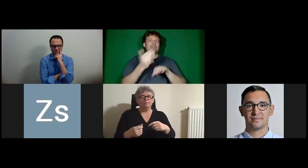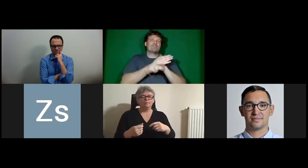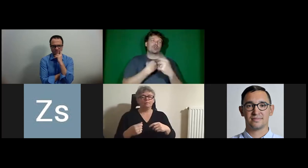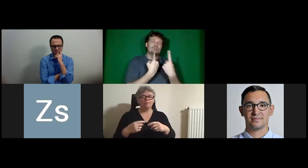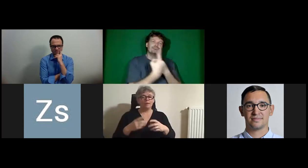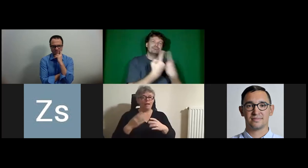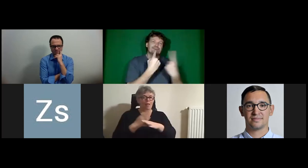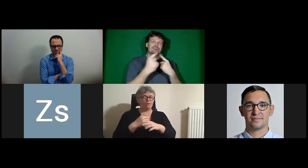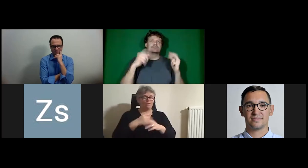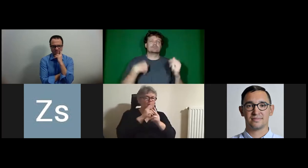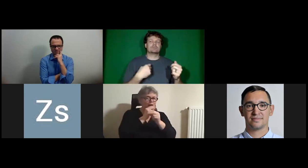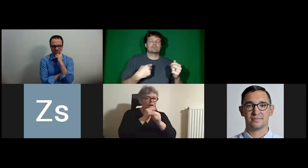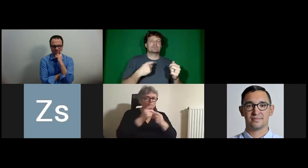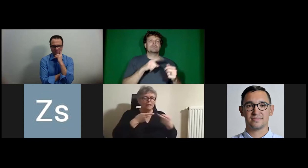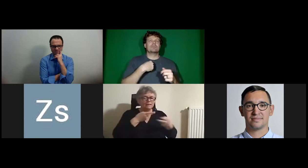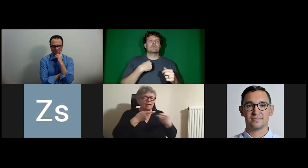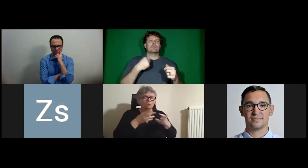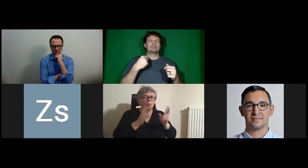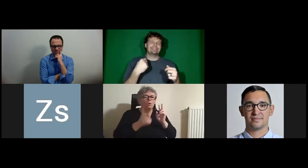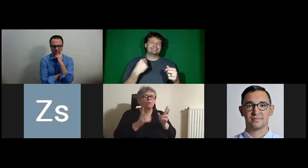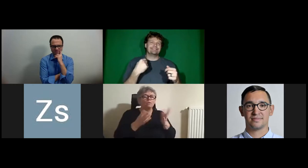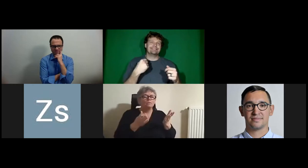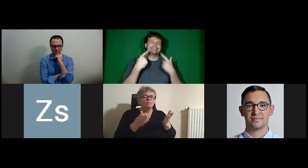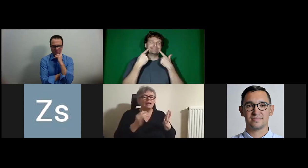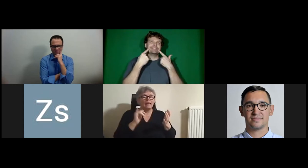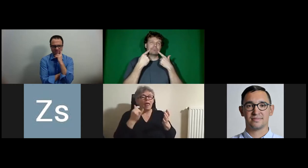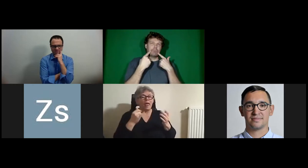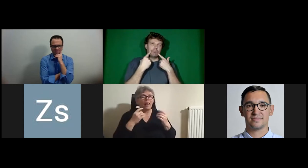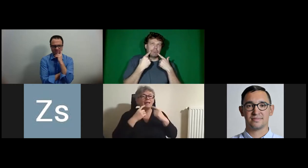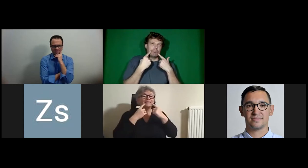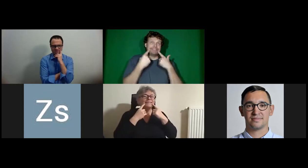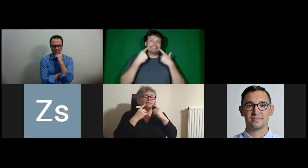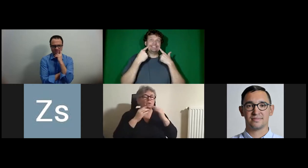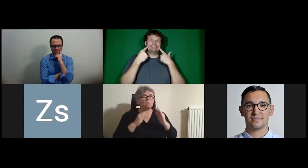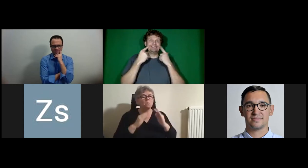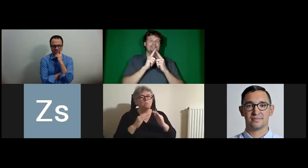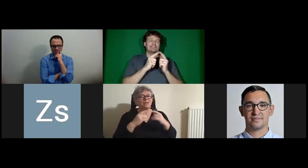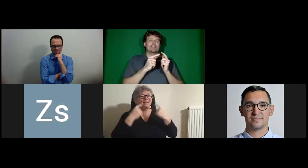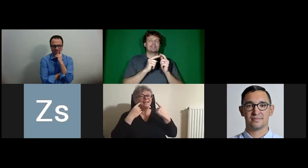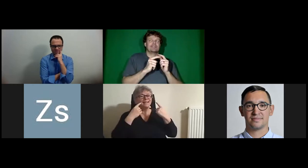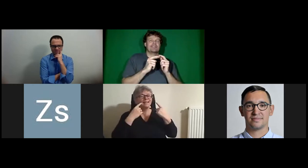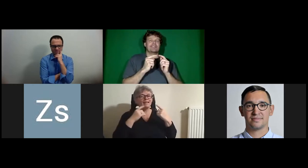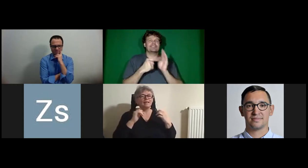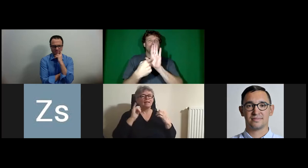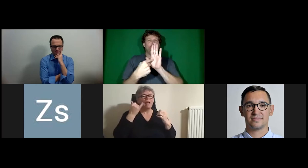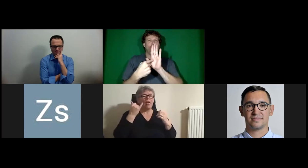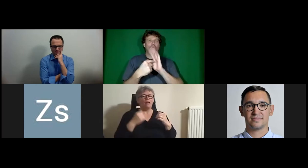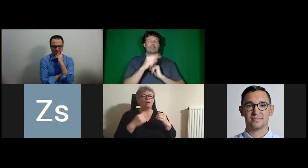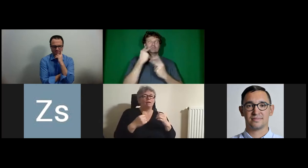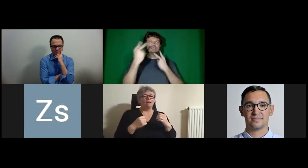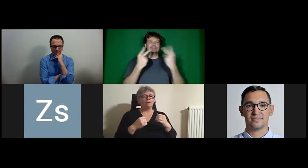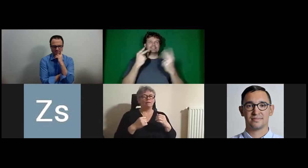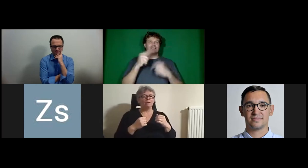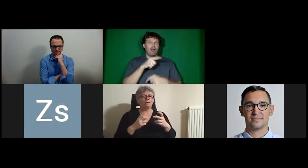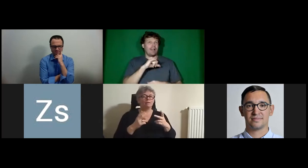would move her shoulder like this. We set up a communication code, also a smile